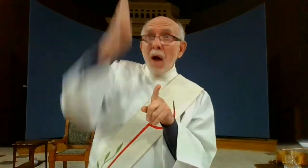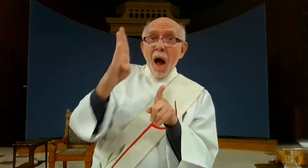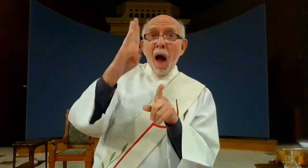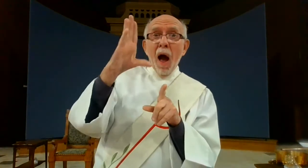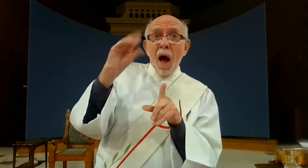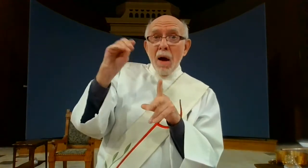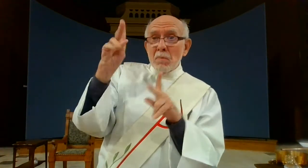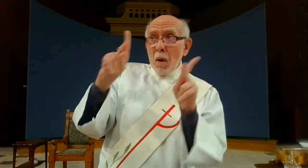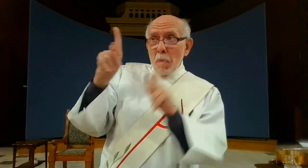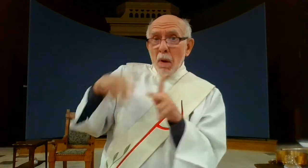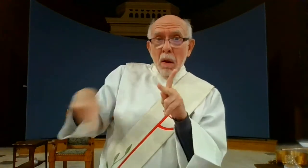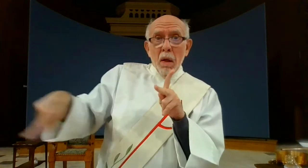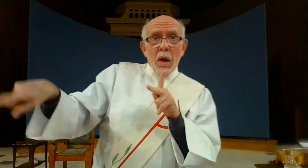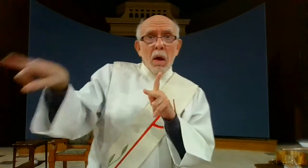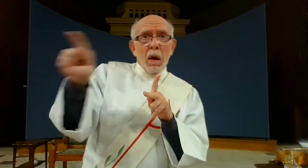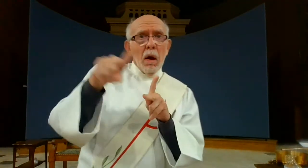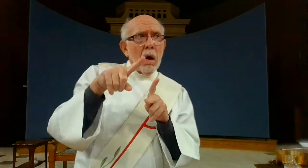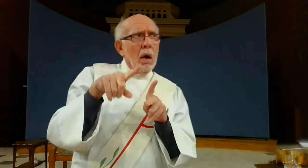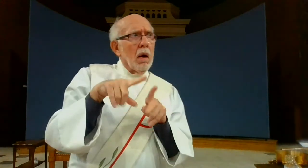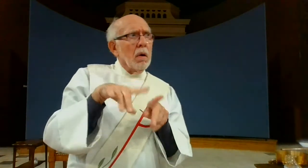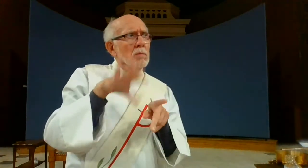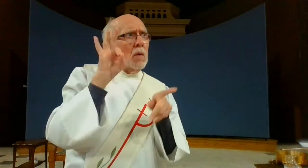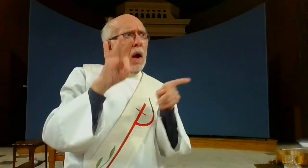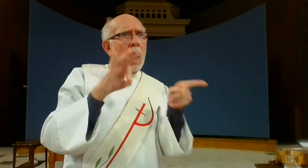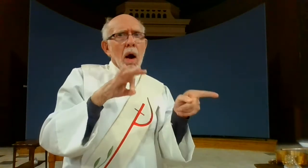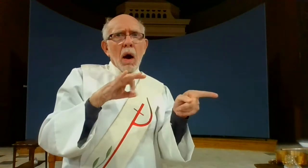and favor before God and man.